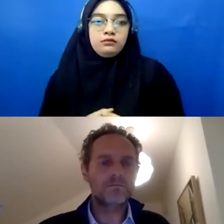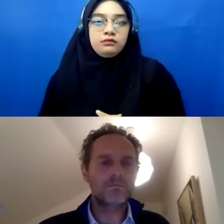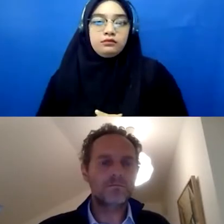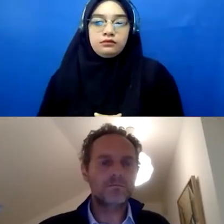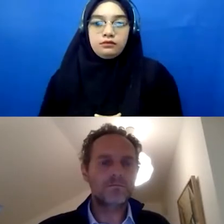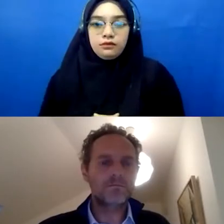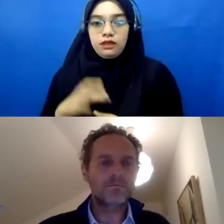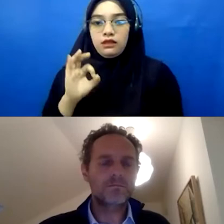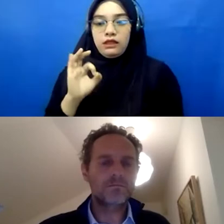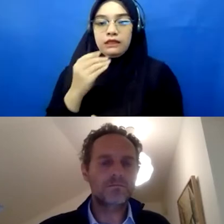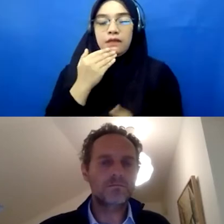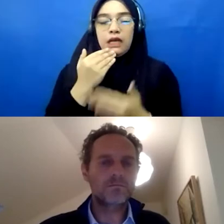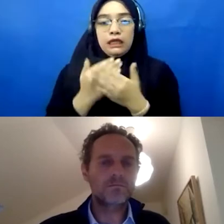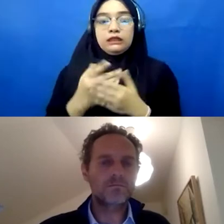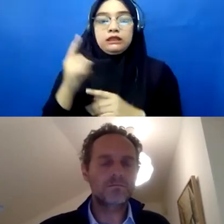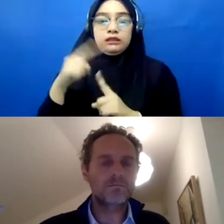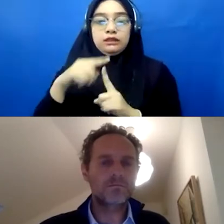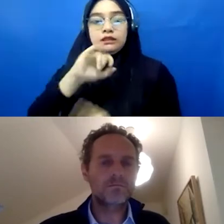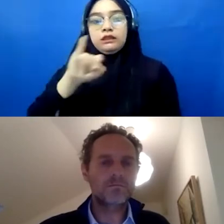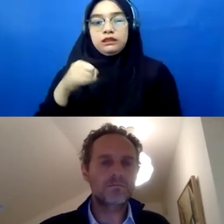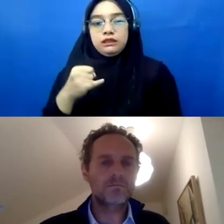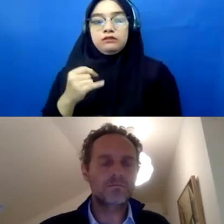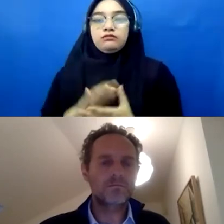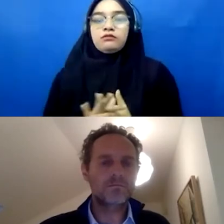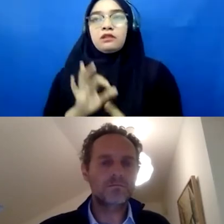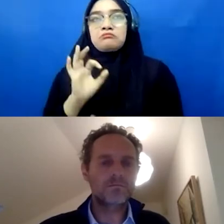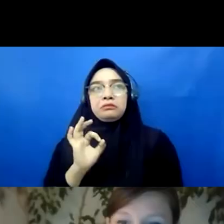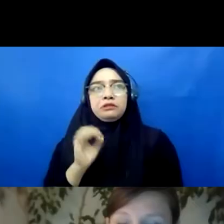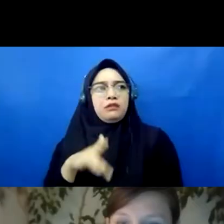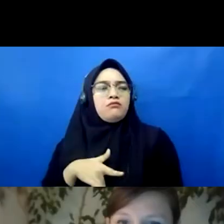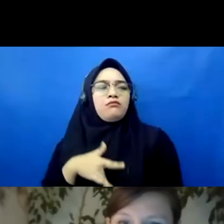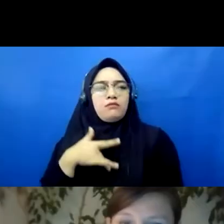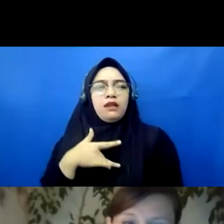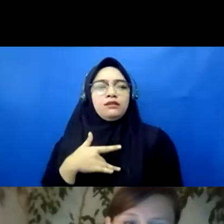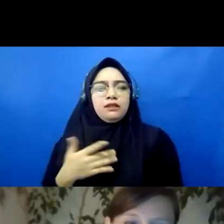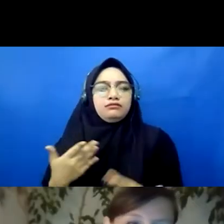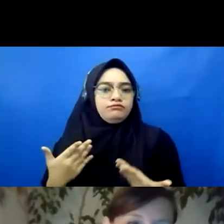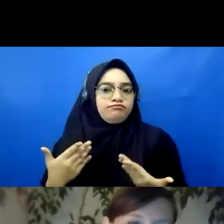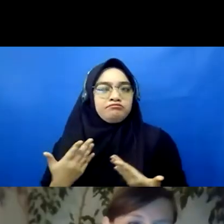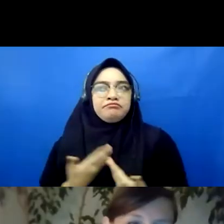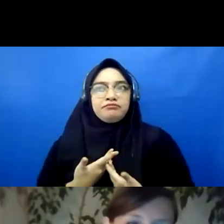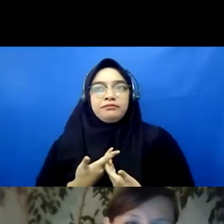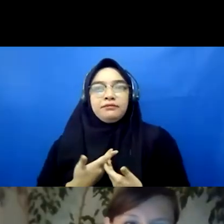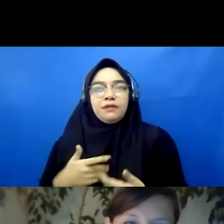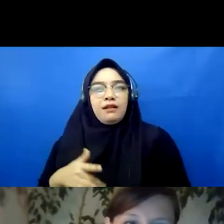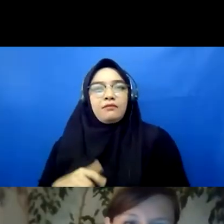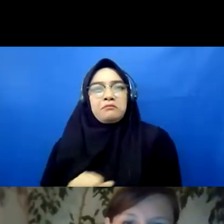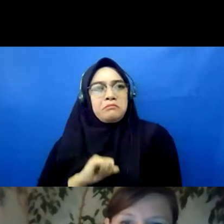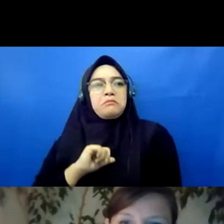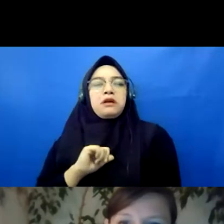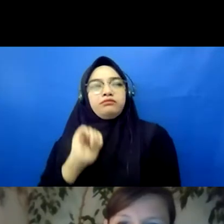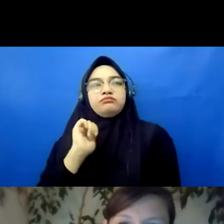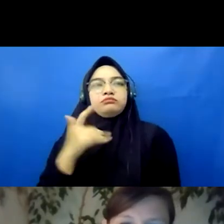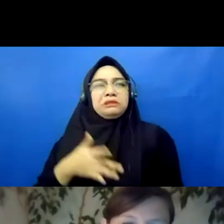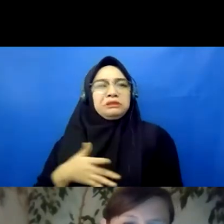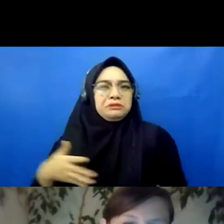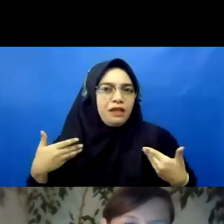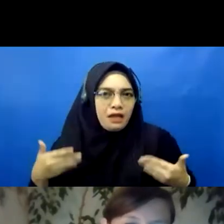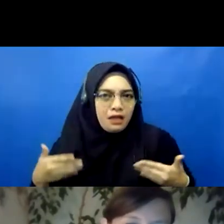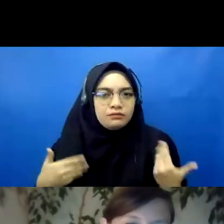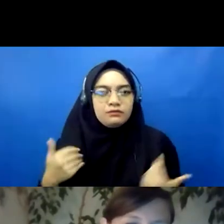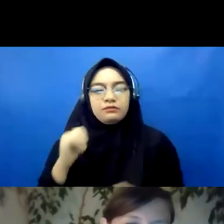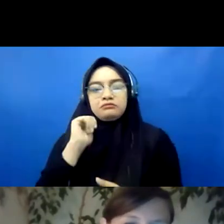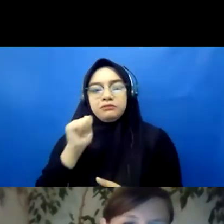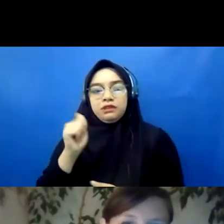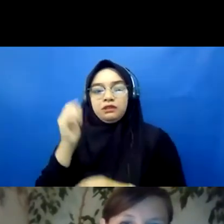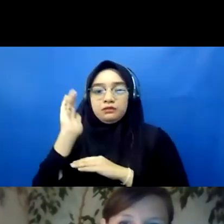Thank you, TJ. So I have the pleasure of presenting many of our findings, which I'll hand over